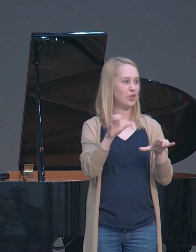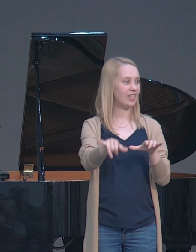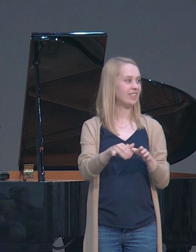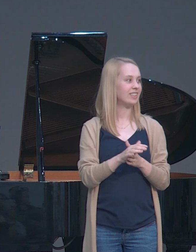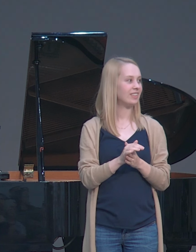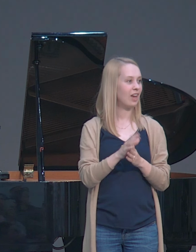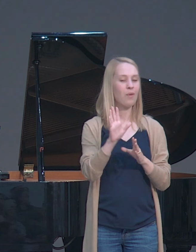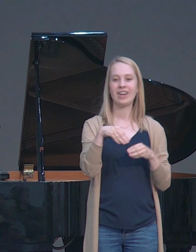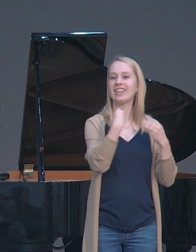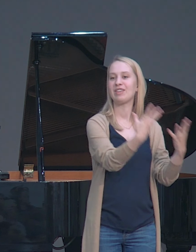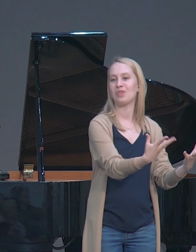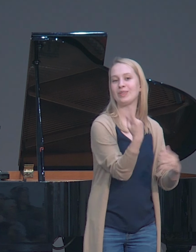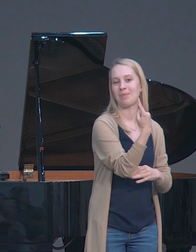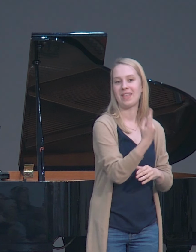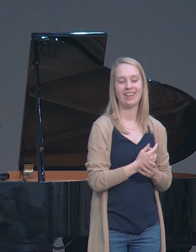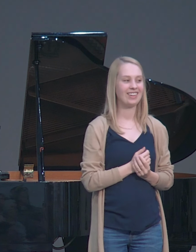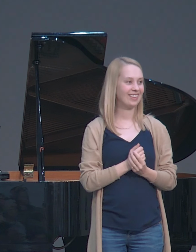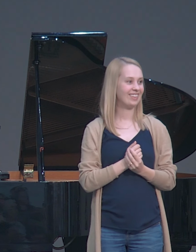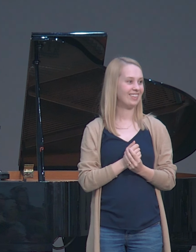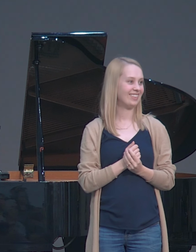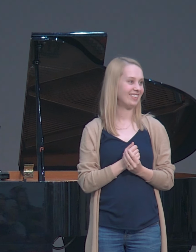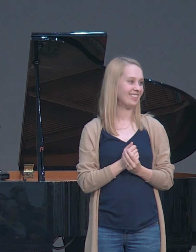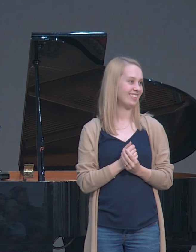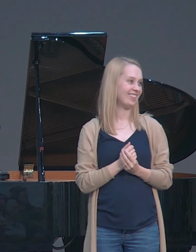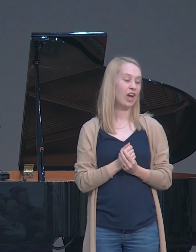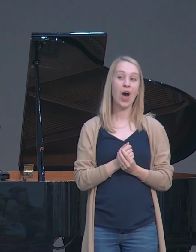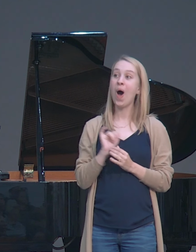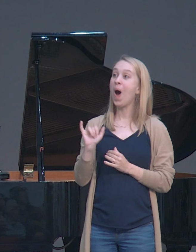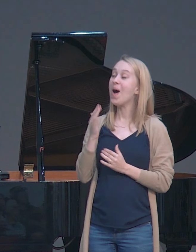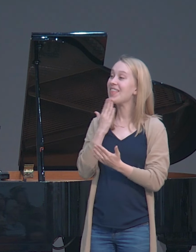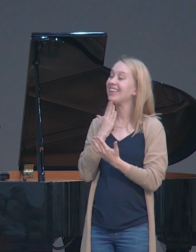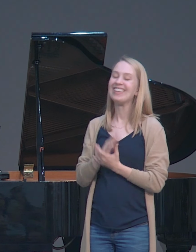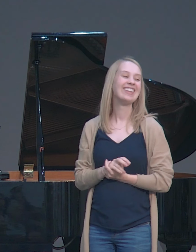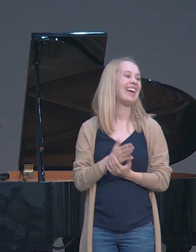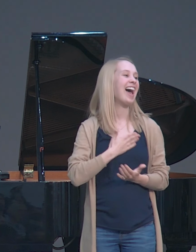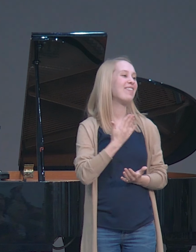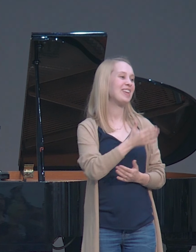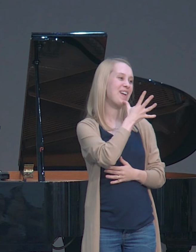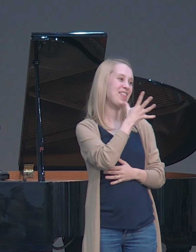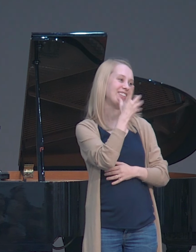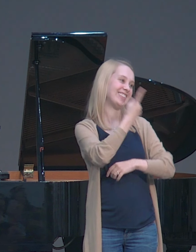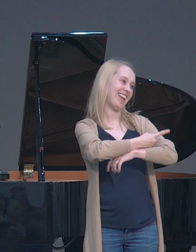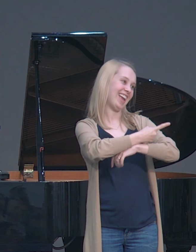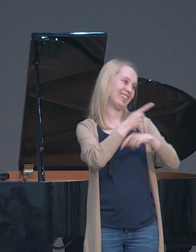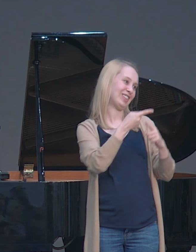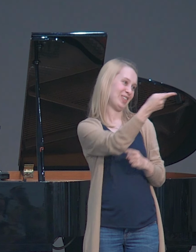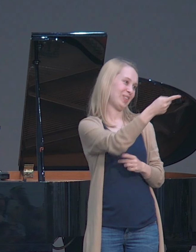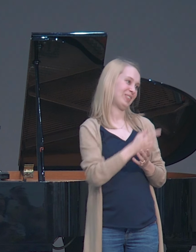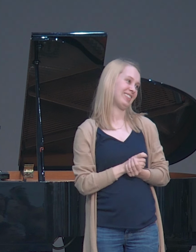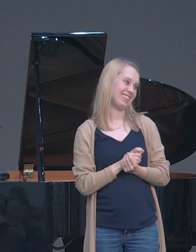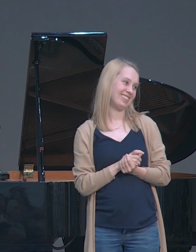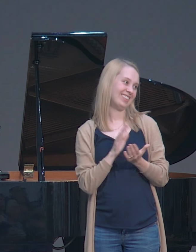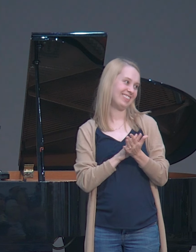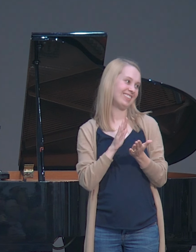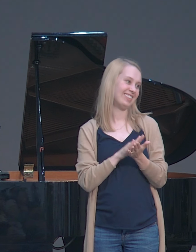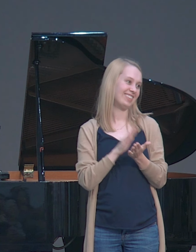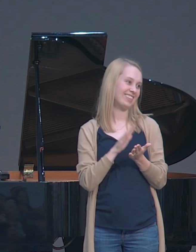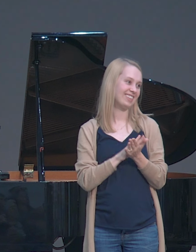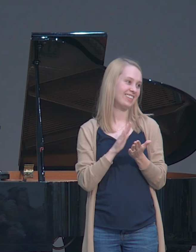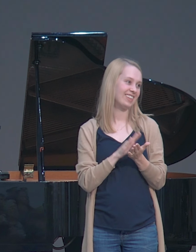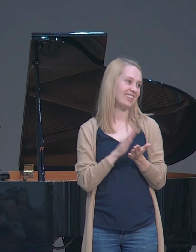but I just wanted to give you something. Oh my goodness. So, happy Mother's Day to you. Oh, we appreciate